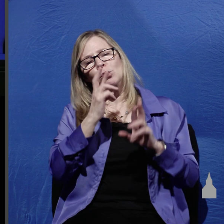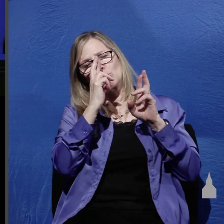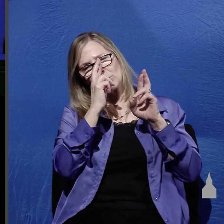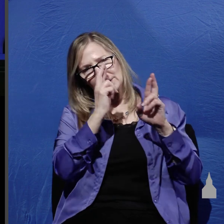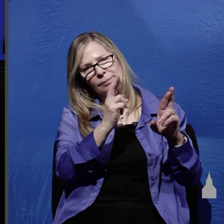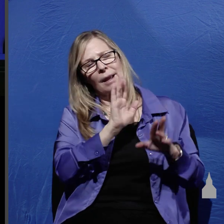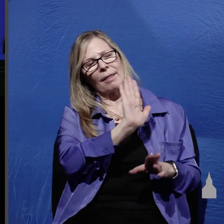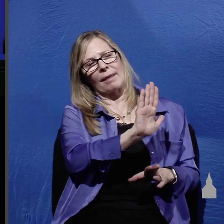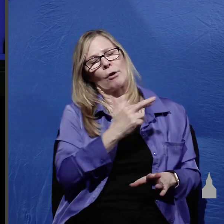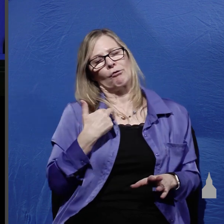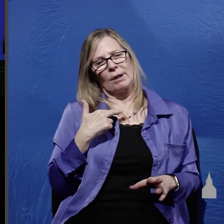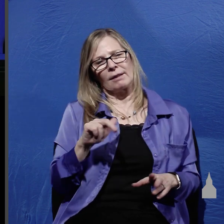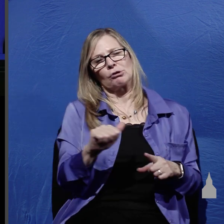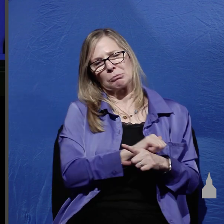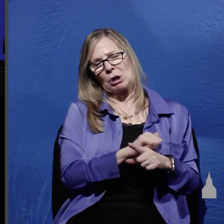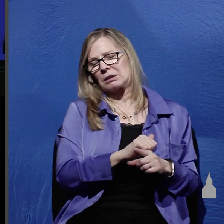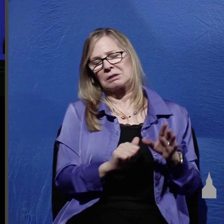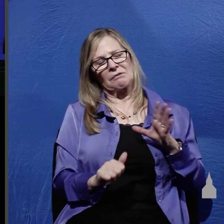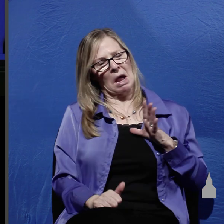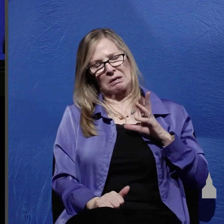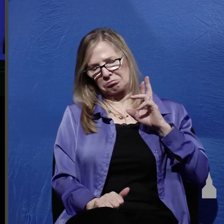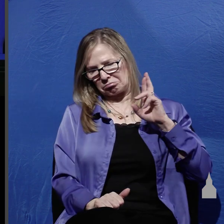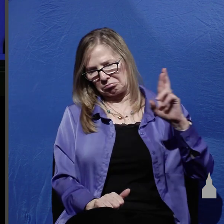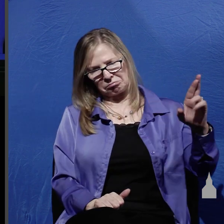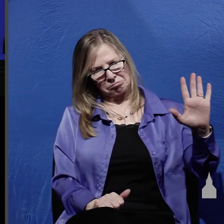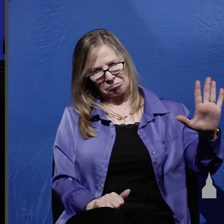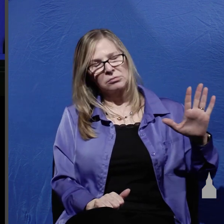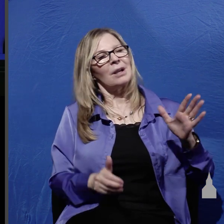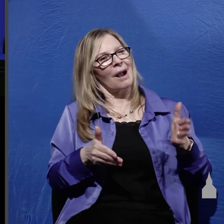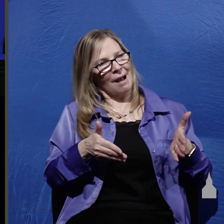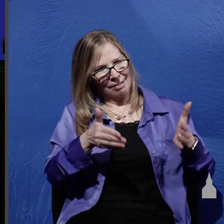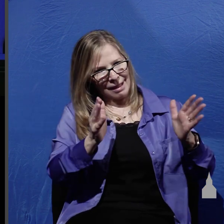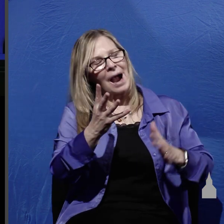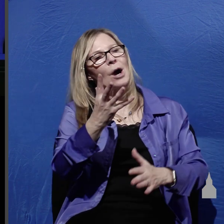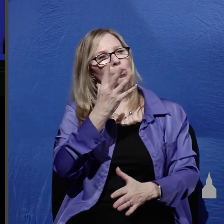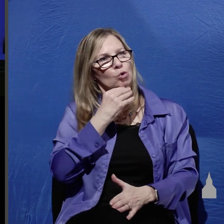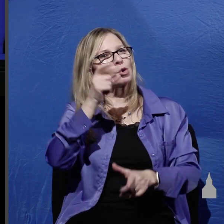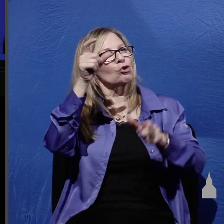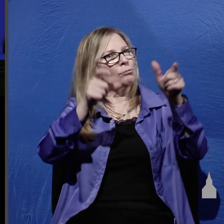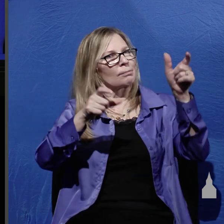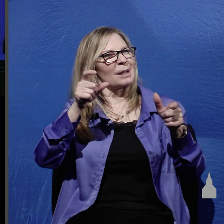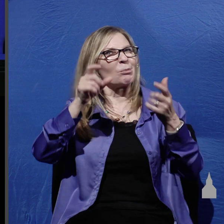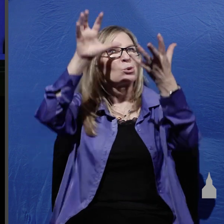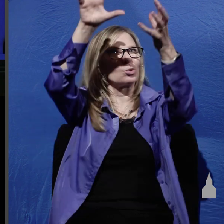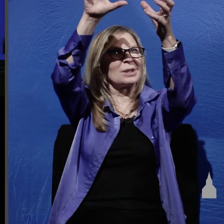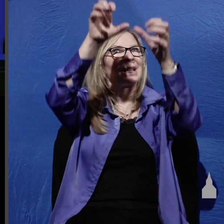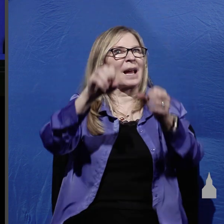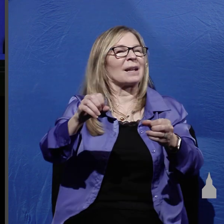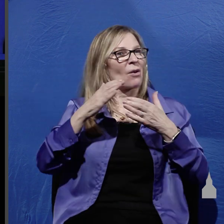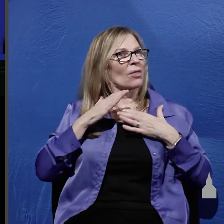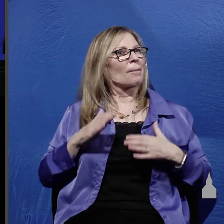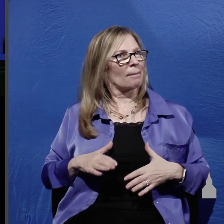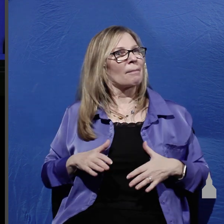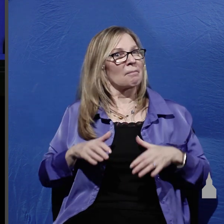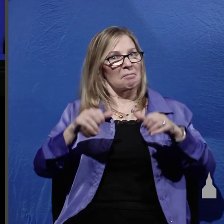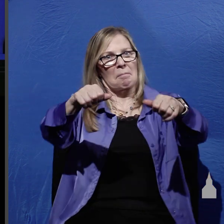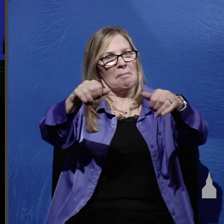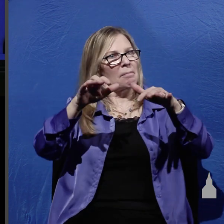of the people they ruled over so they let the Jewish people take down the bodies and bury them in common graves reserved for